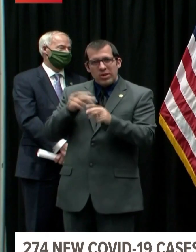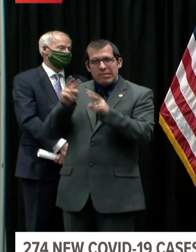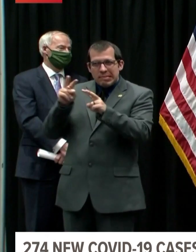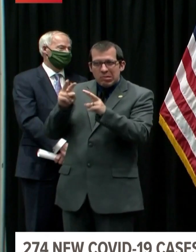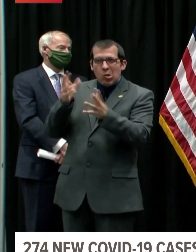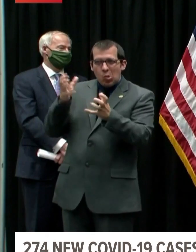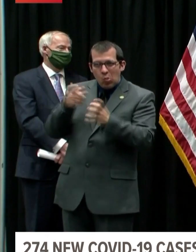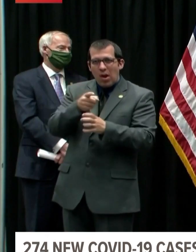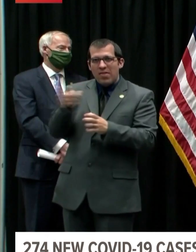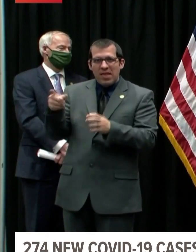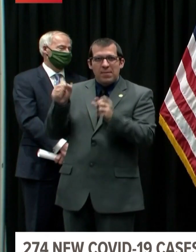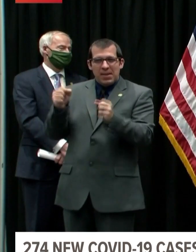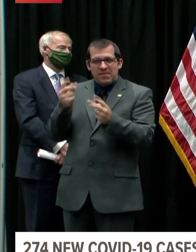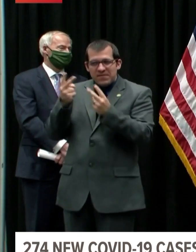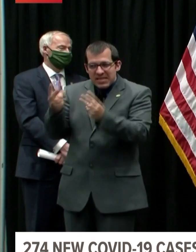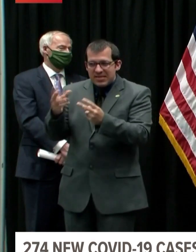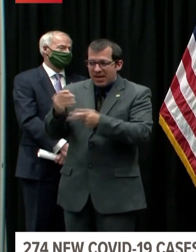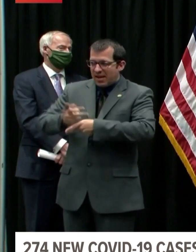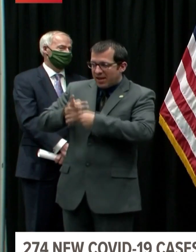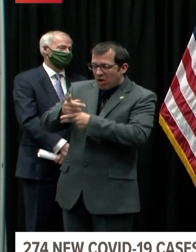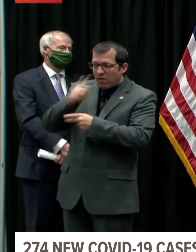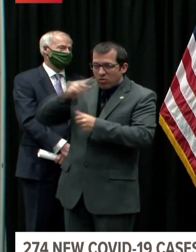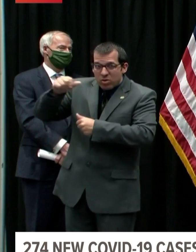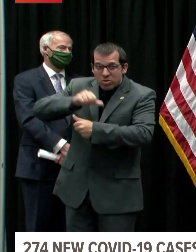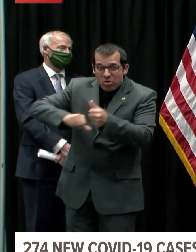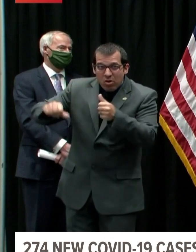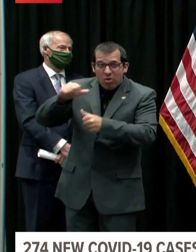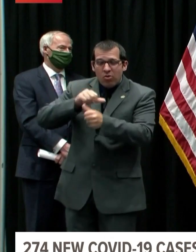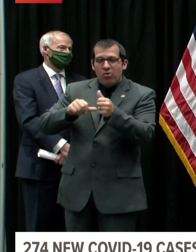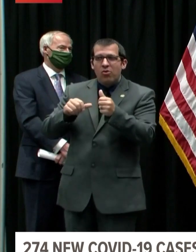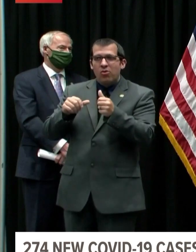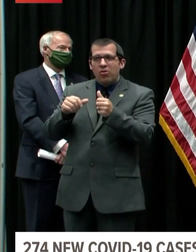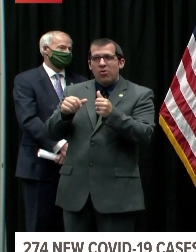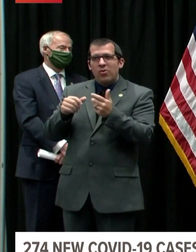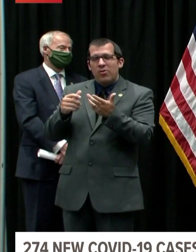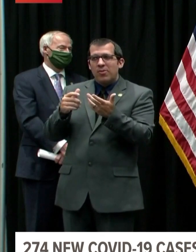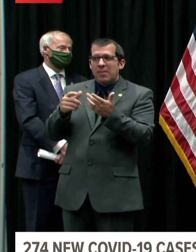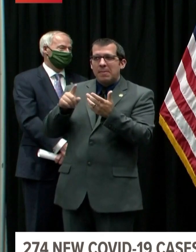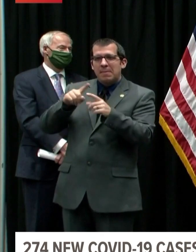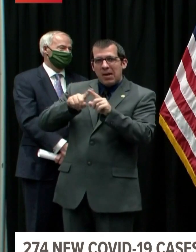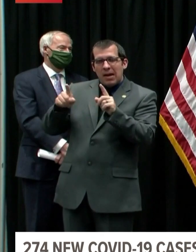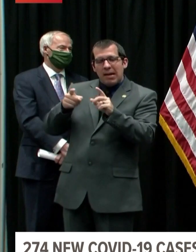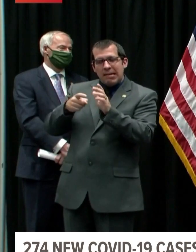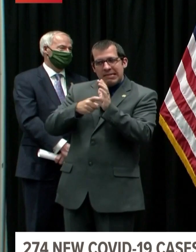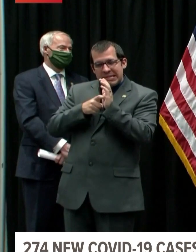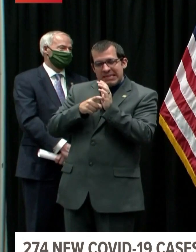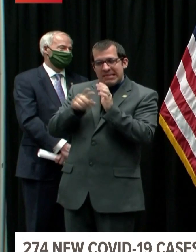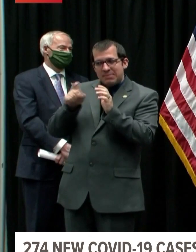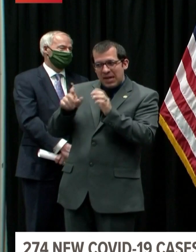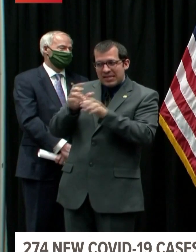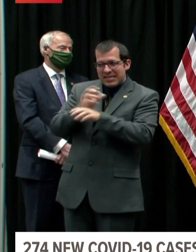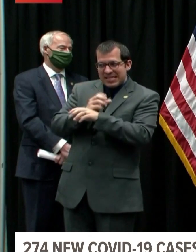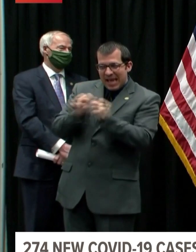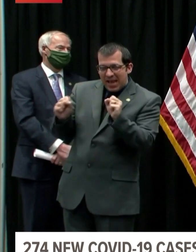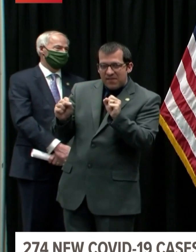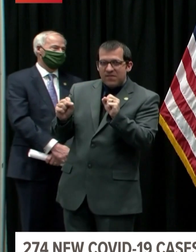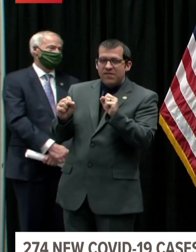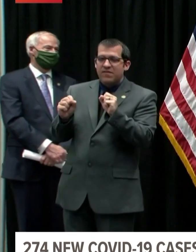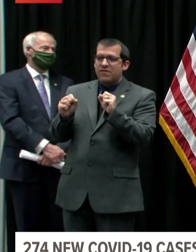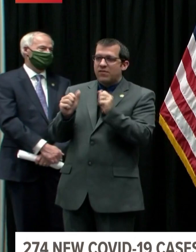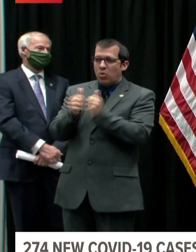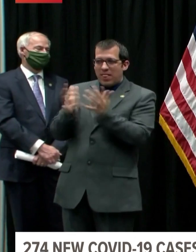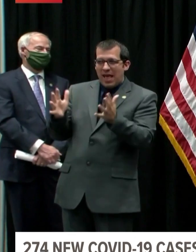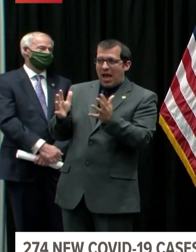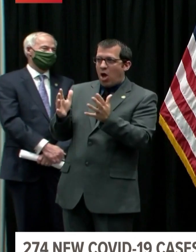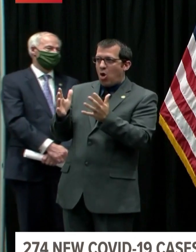be able to visit and care for each other in a way that is going to be safe and not expose